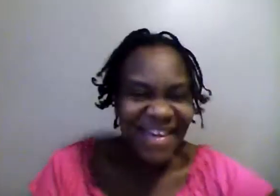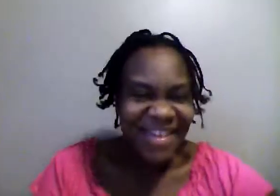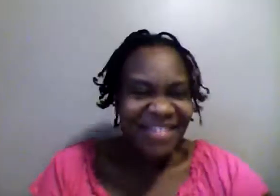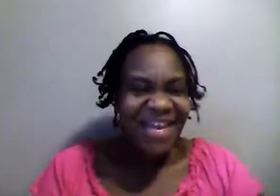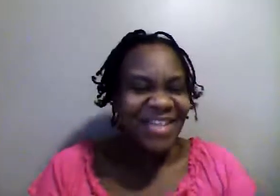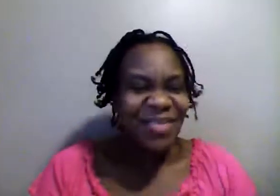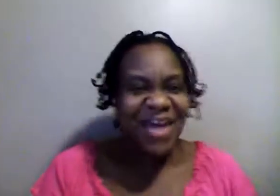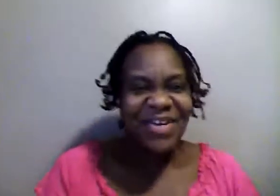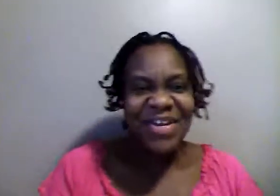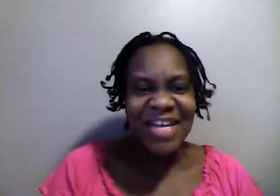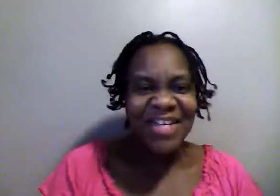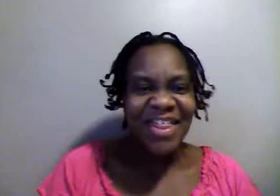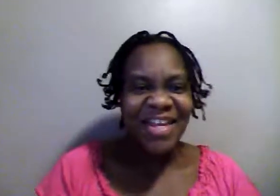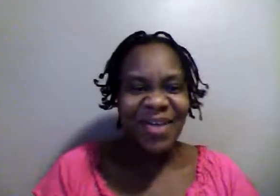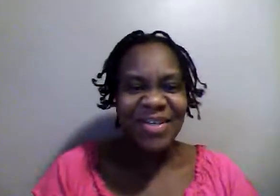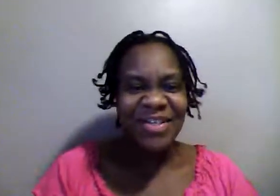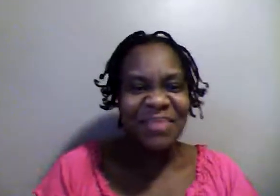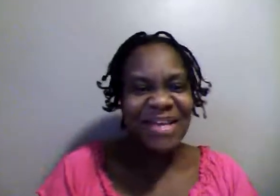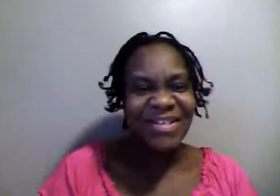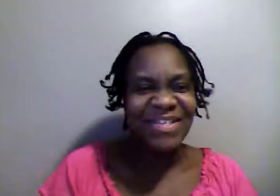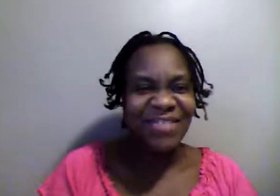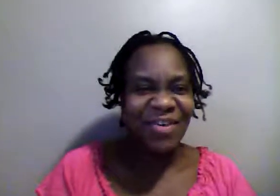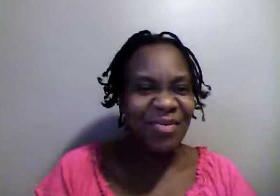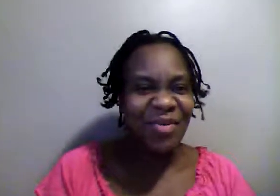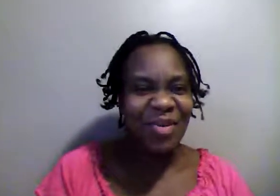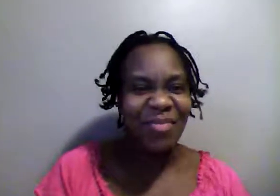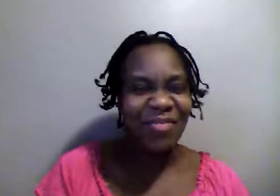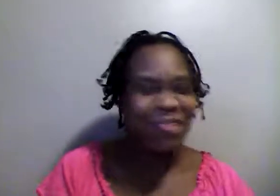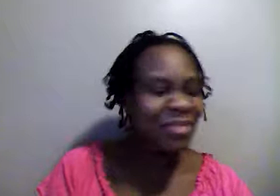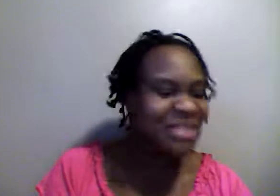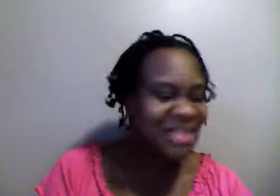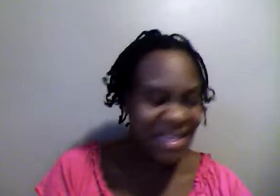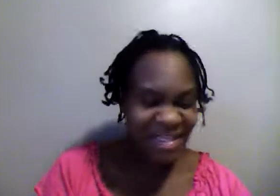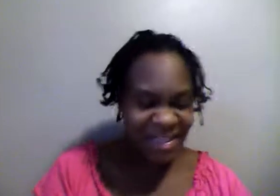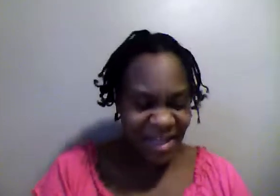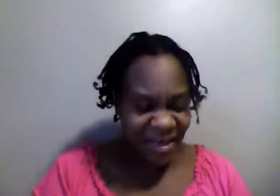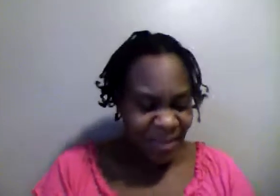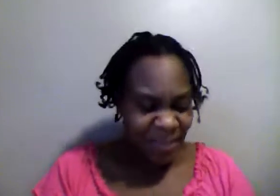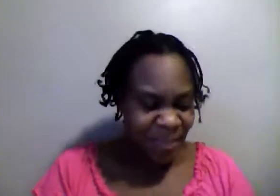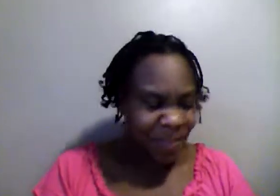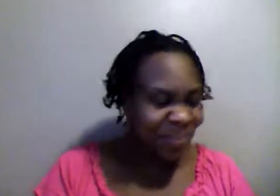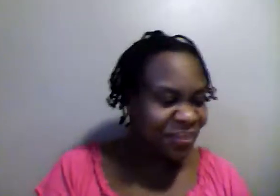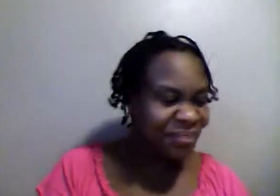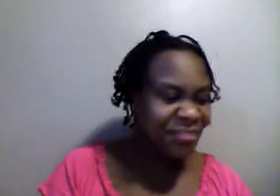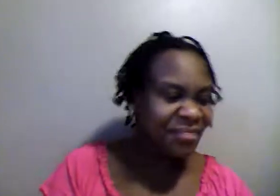Right, so why do you need to thin out your tomatoes if you grow them from seeds?